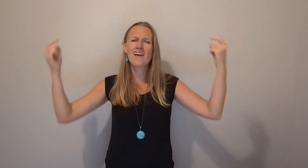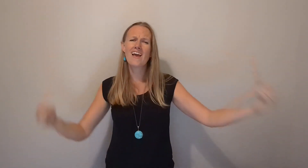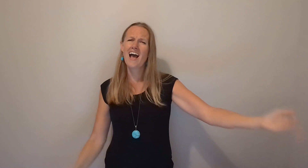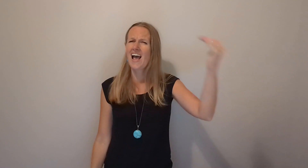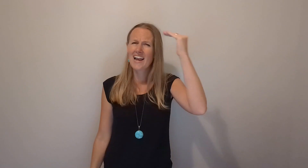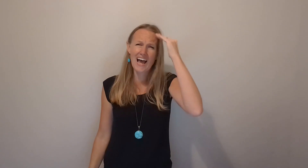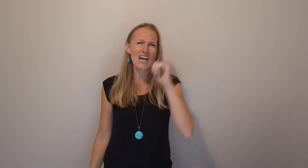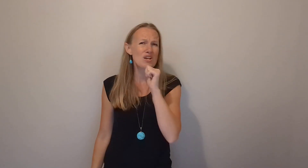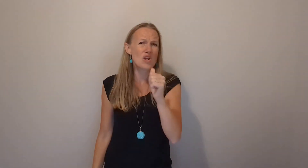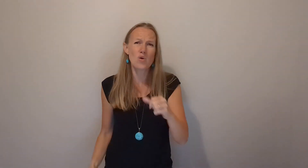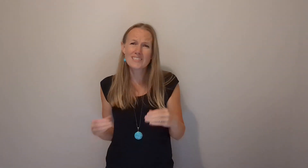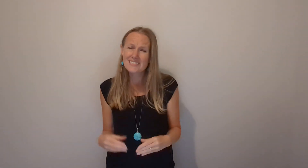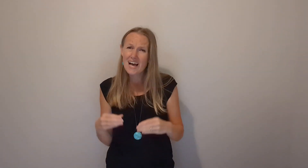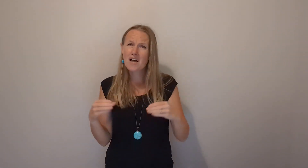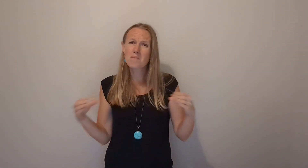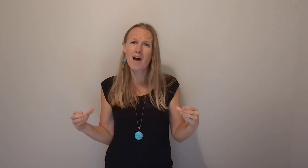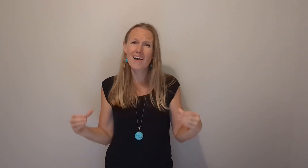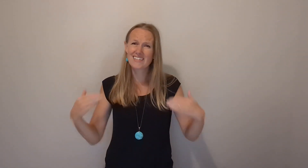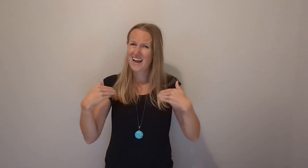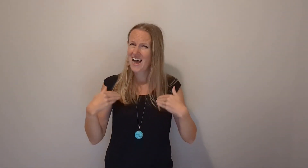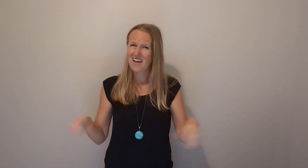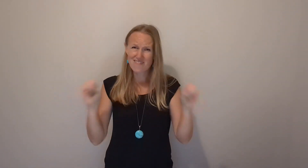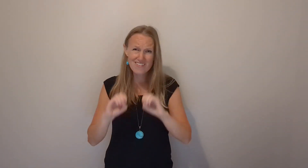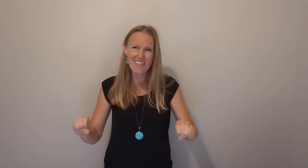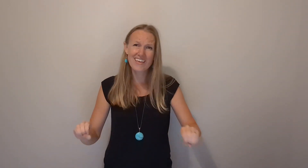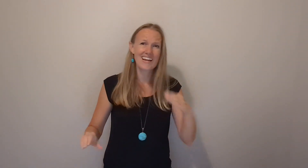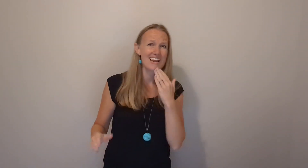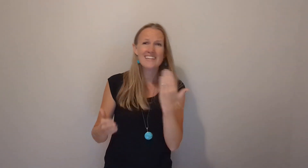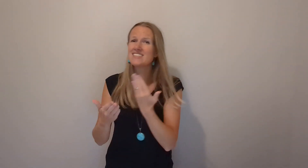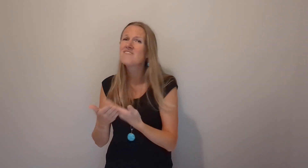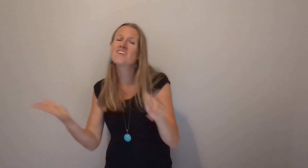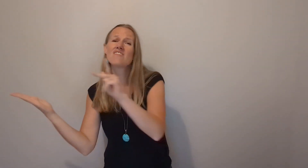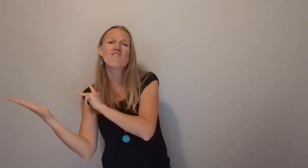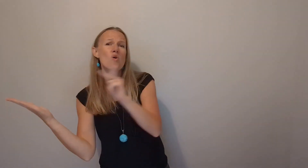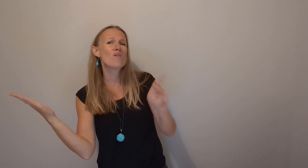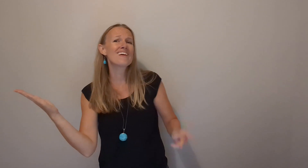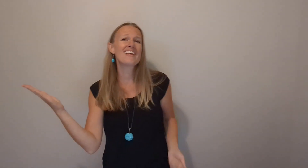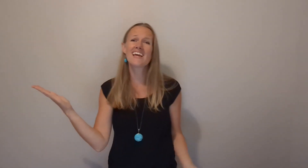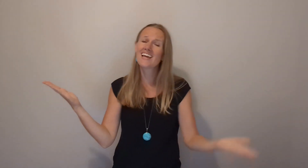hallelujah. And I know it's not much, but I've nothing else fit for a